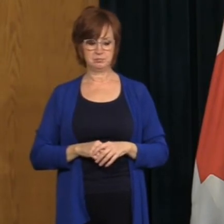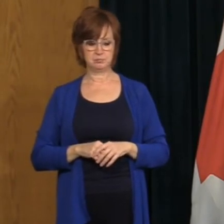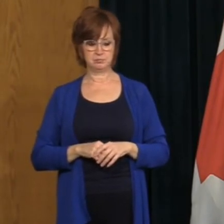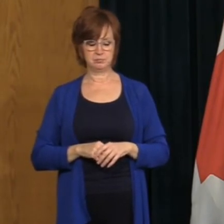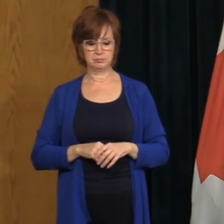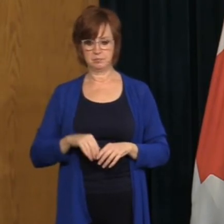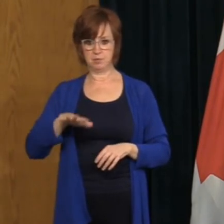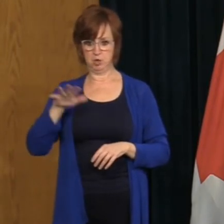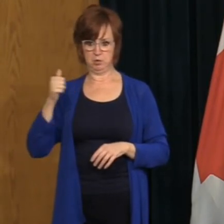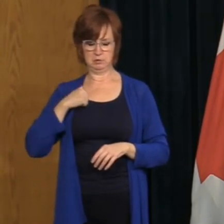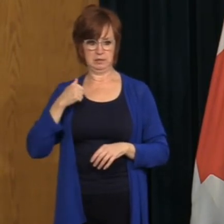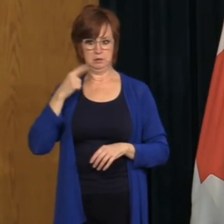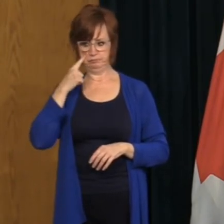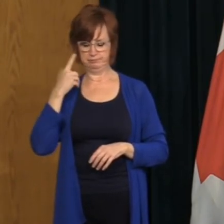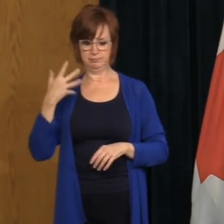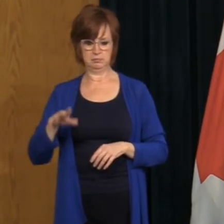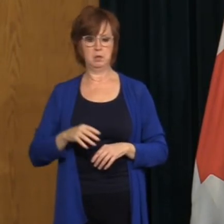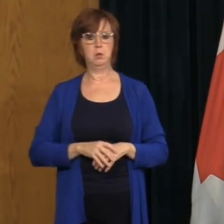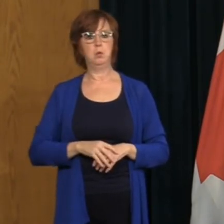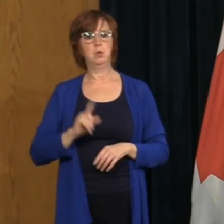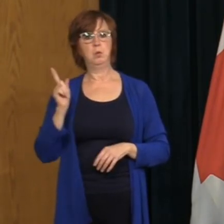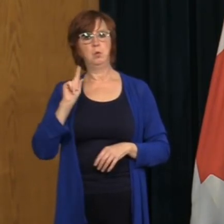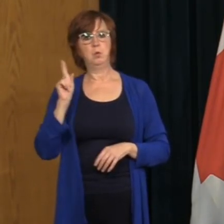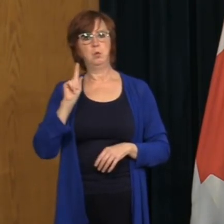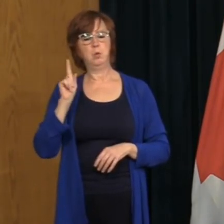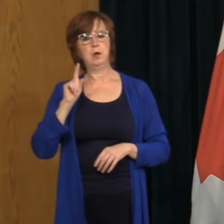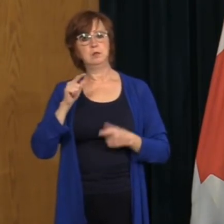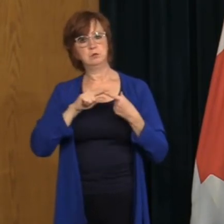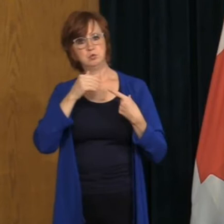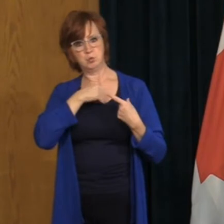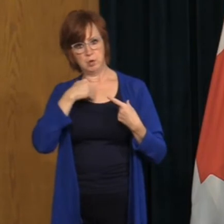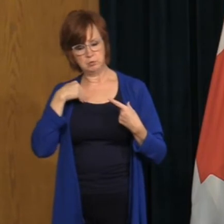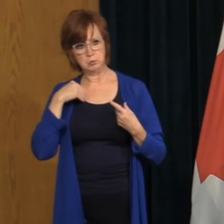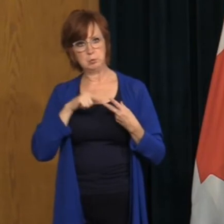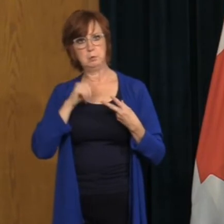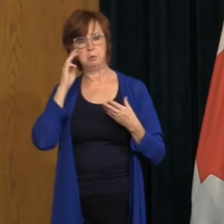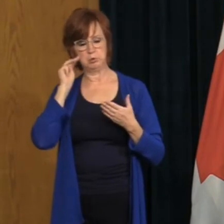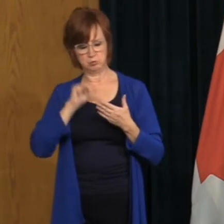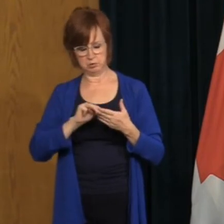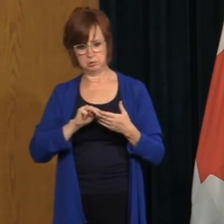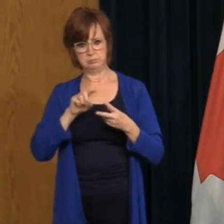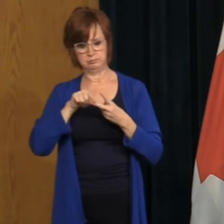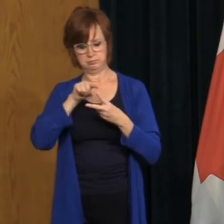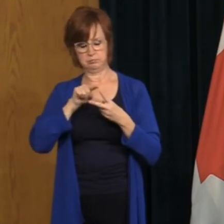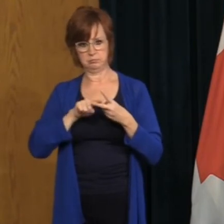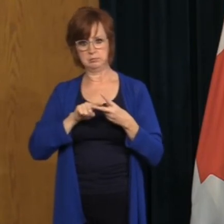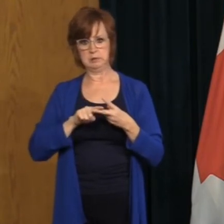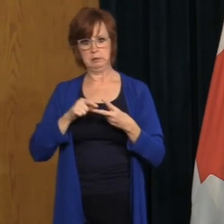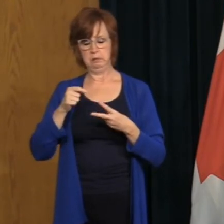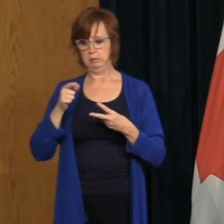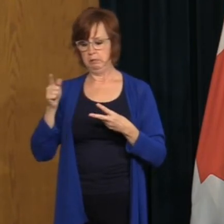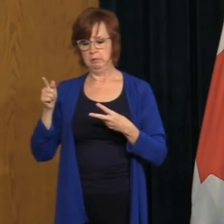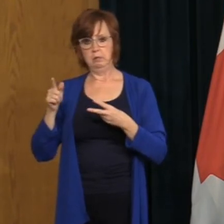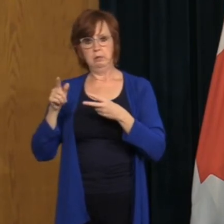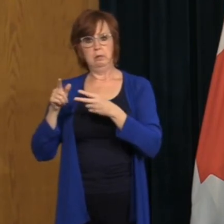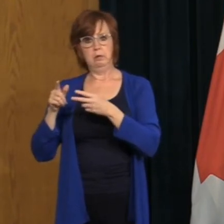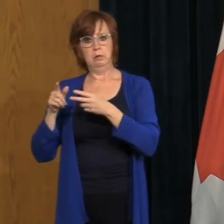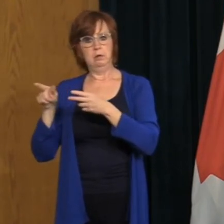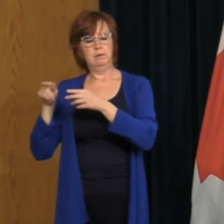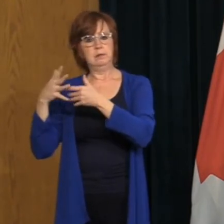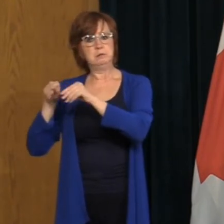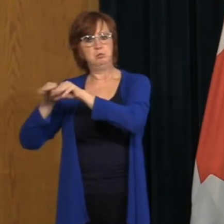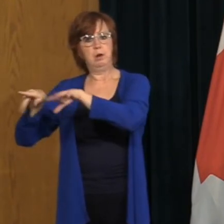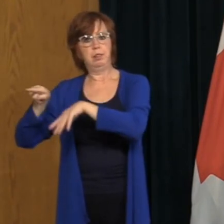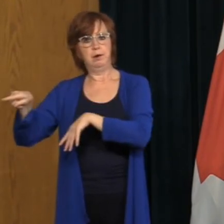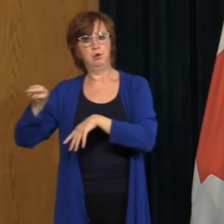nation. We are seeing it most notably in Toronto and in Montreal as we speak. So this is being handled